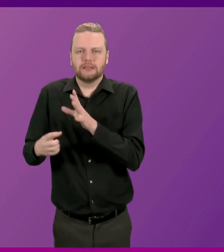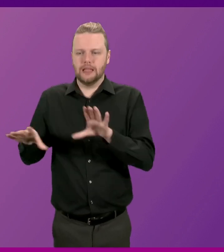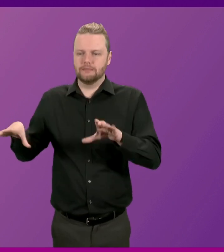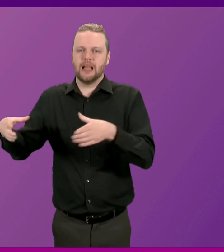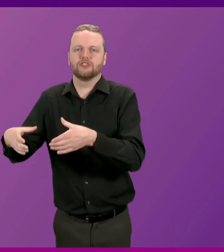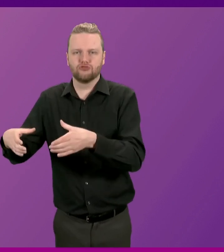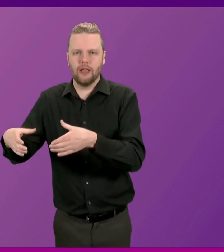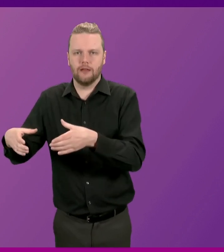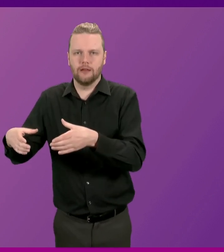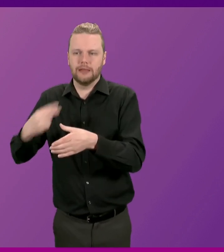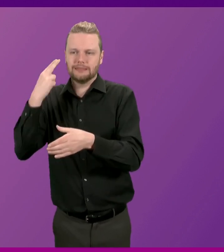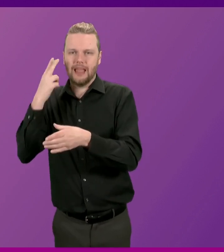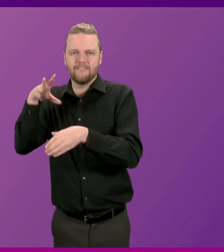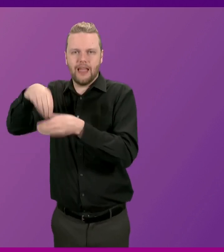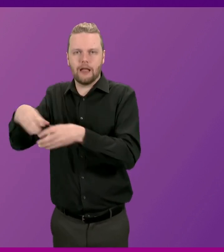categories?